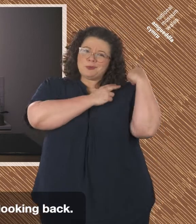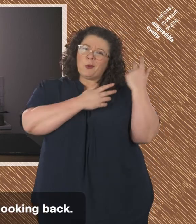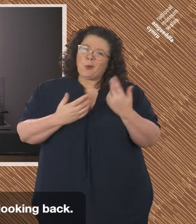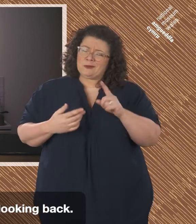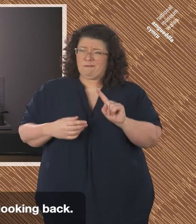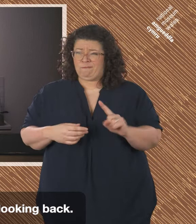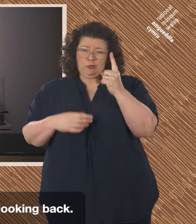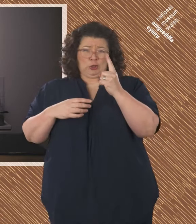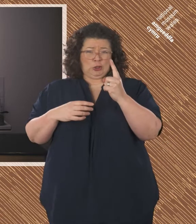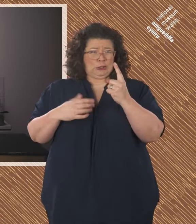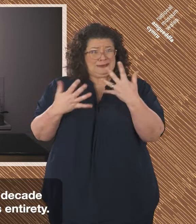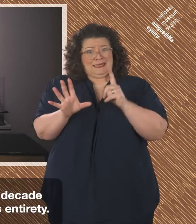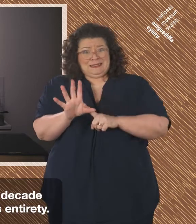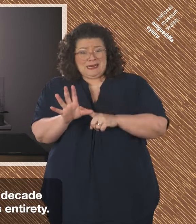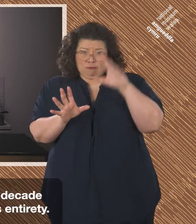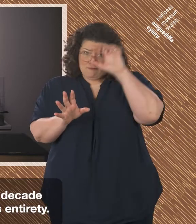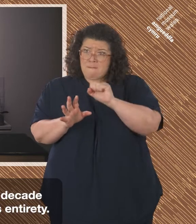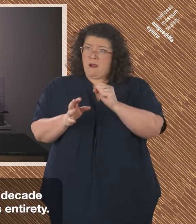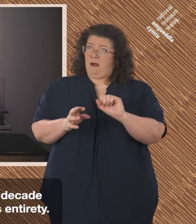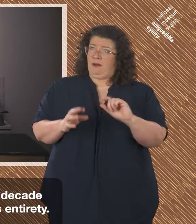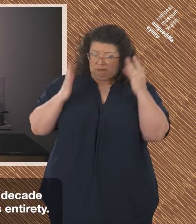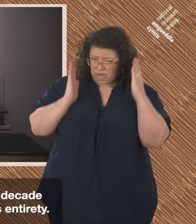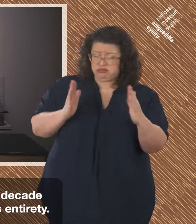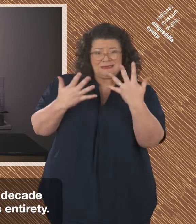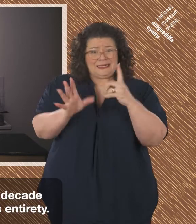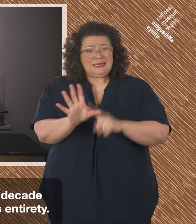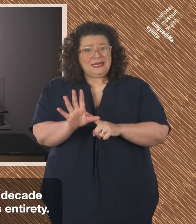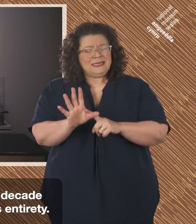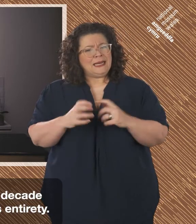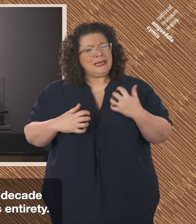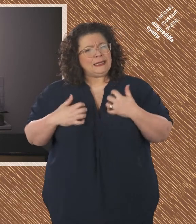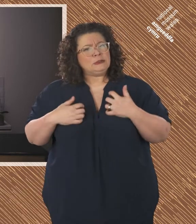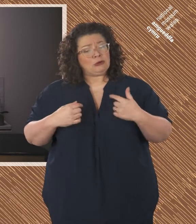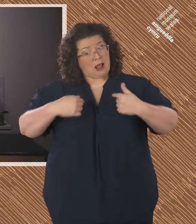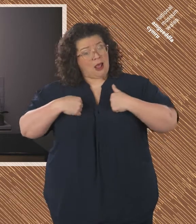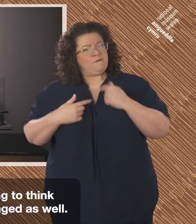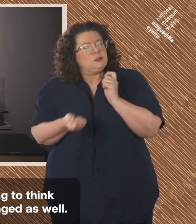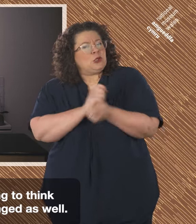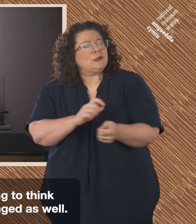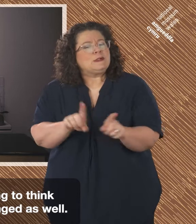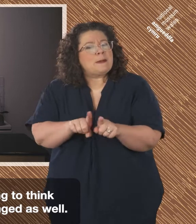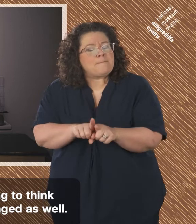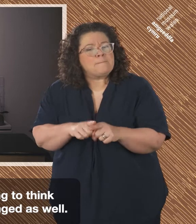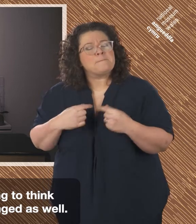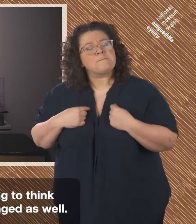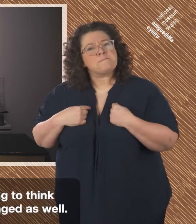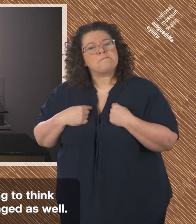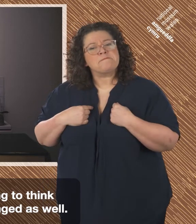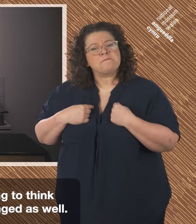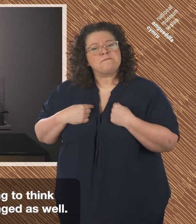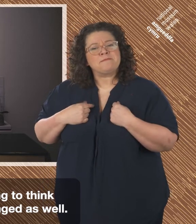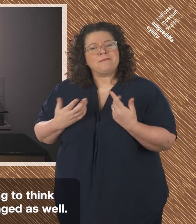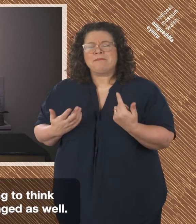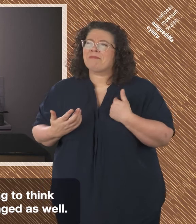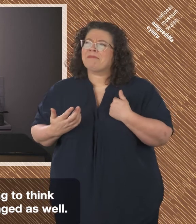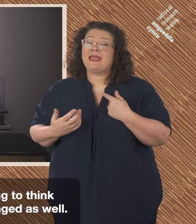I enjoy looking back. This is the first decade I remember in its entirety. And it's interesting to think how much